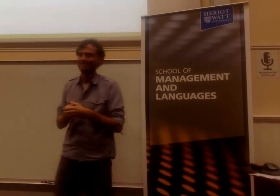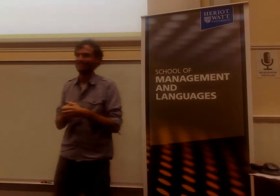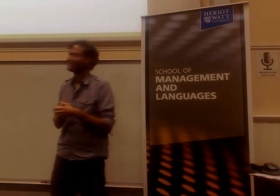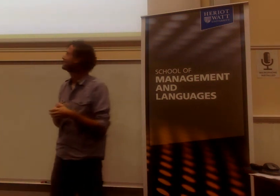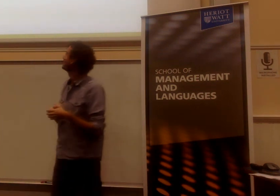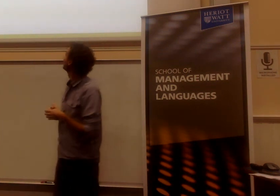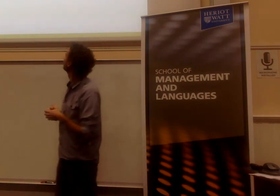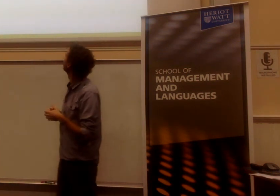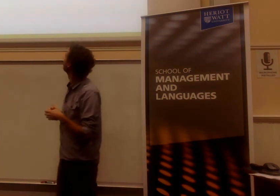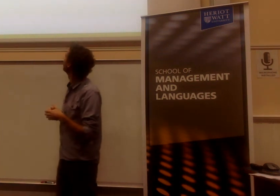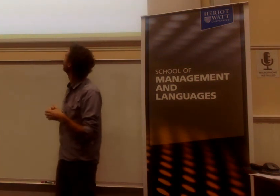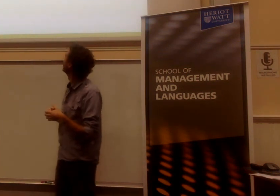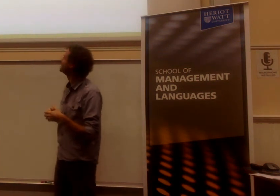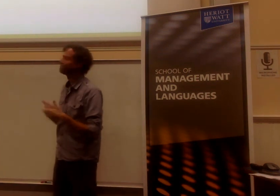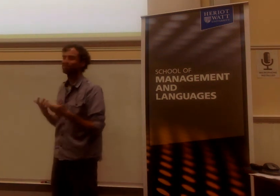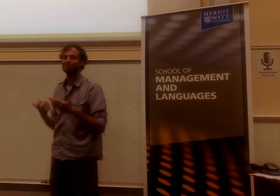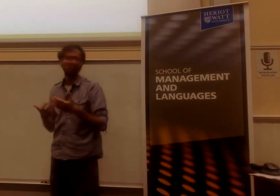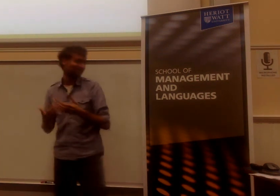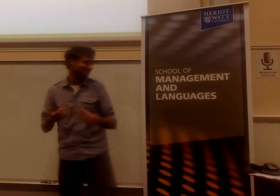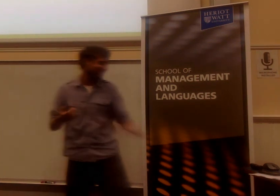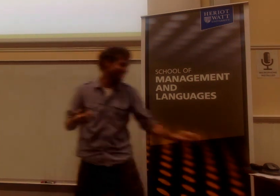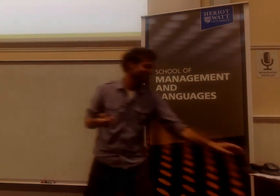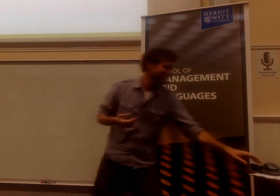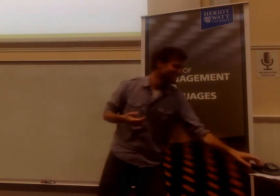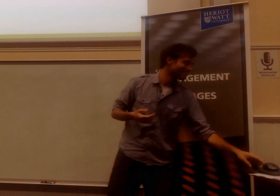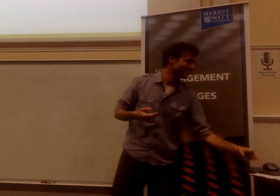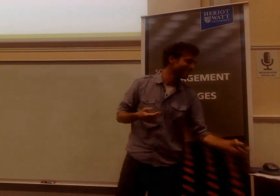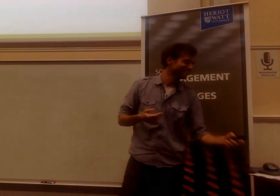face in the future to participate in video interpreting calls.